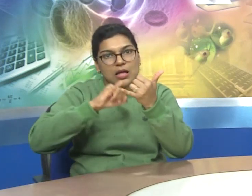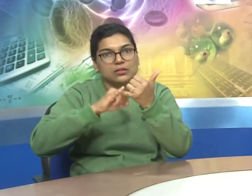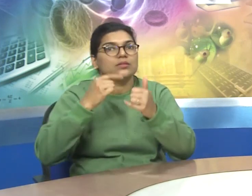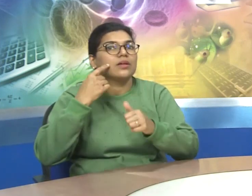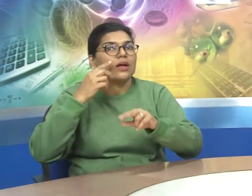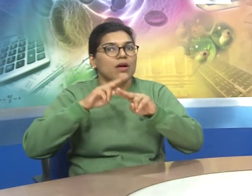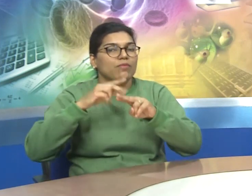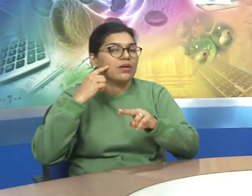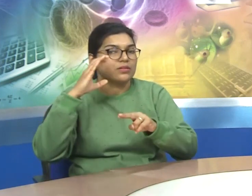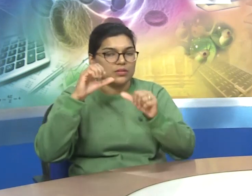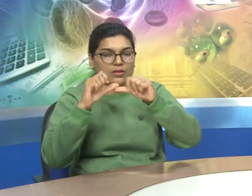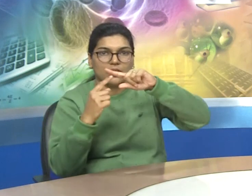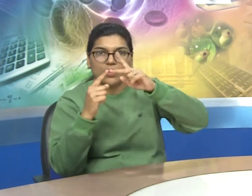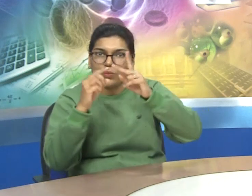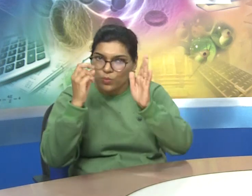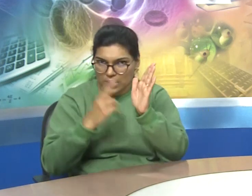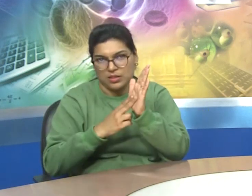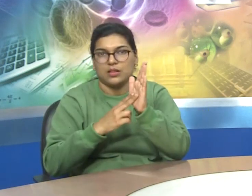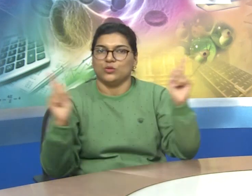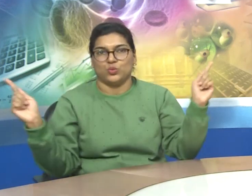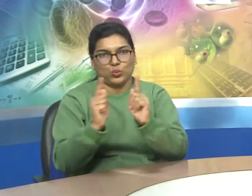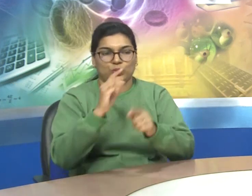So this also we need to understand.